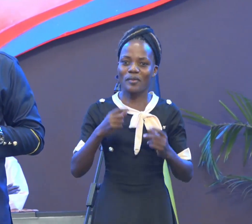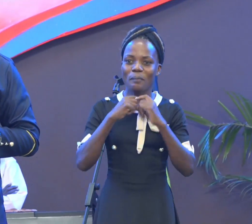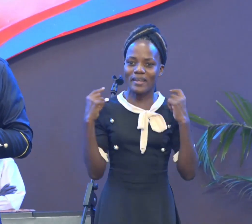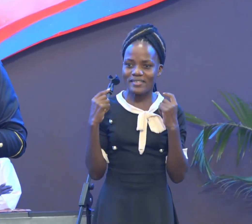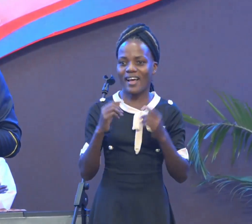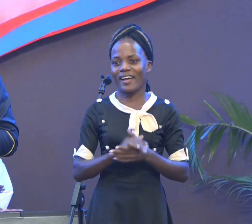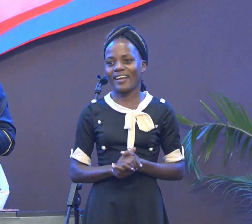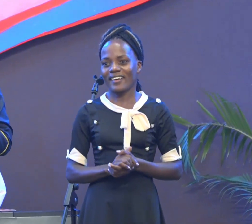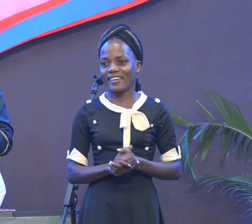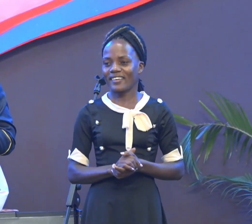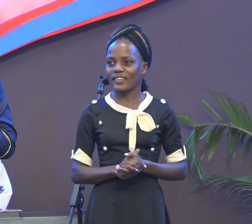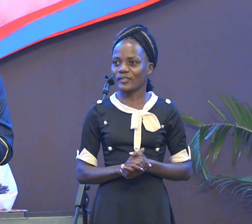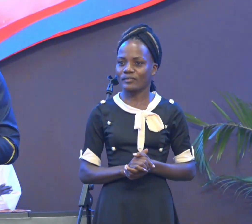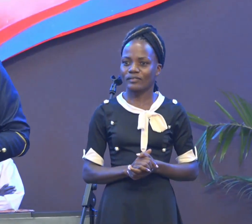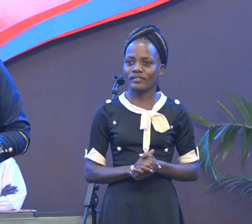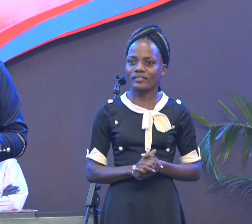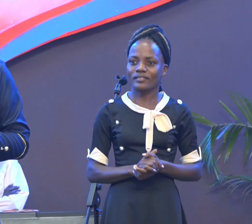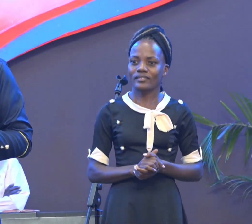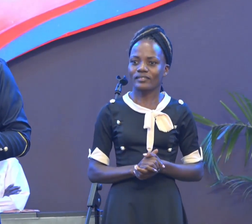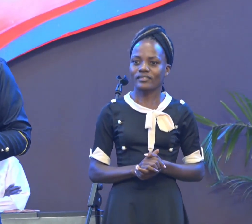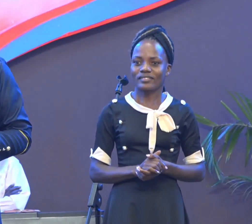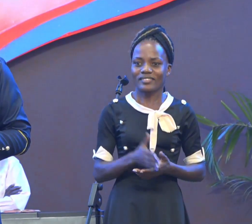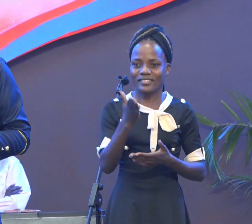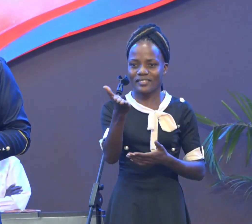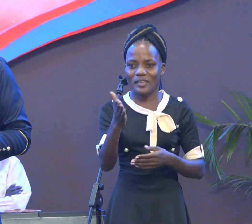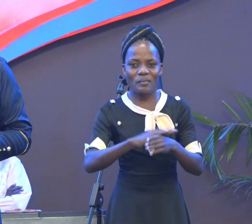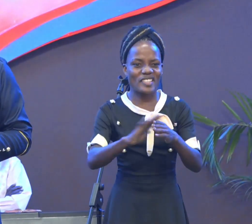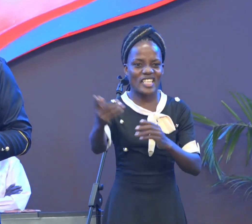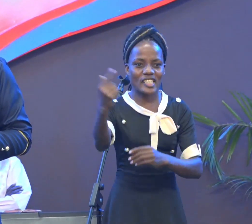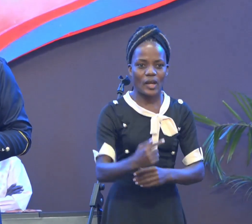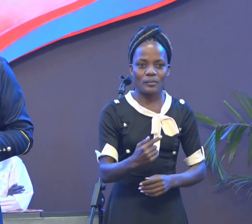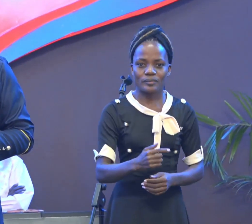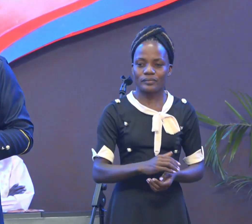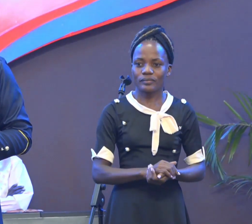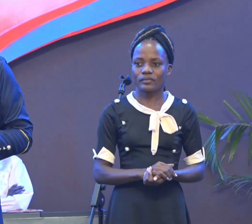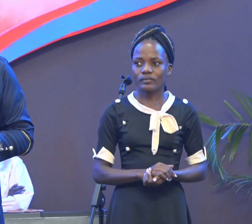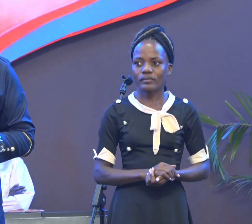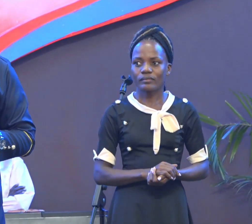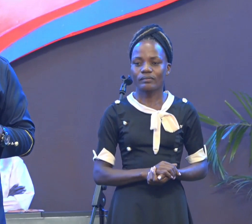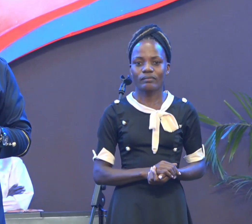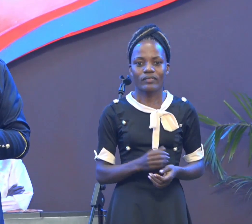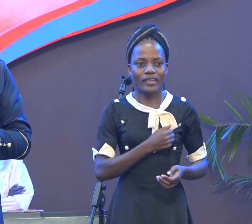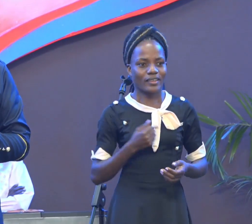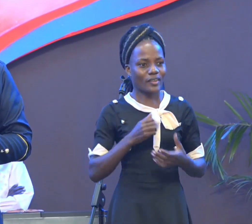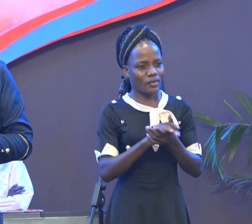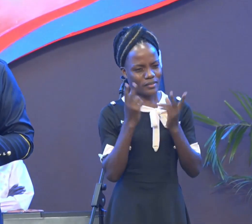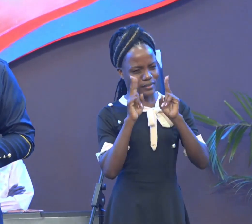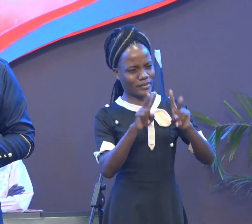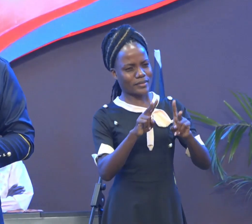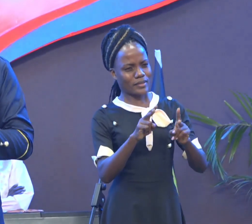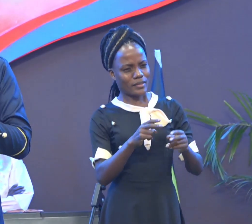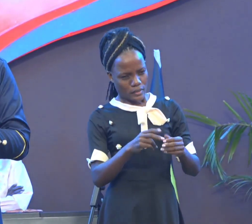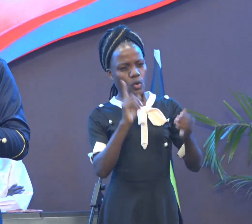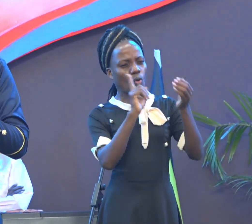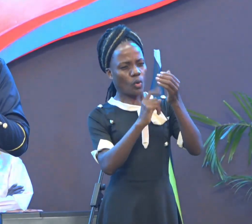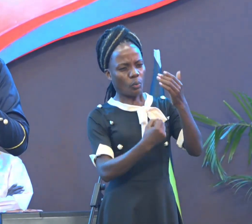I'm a pastor. There is a deal that can come. And she sees that we have to